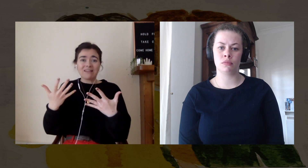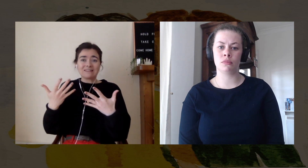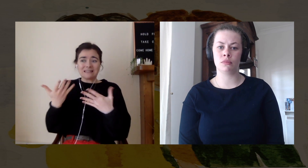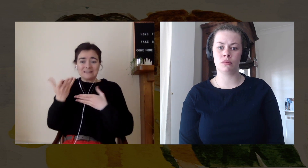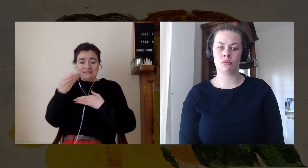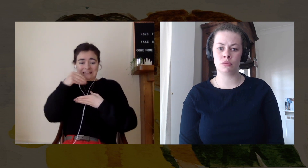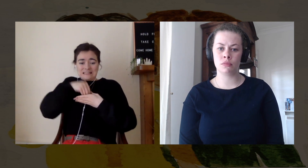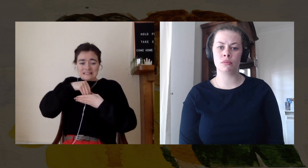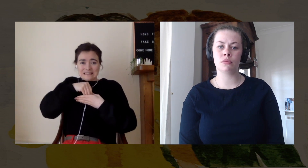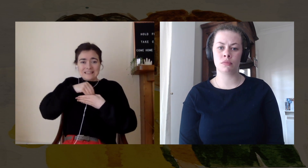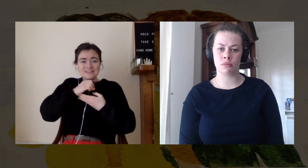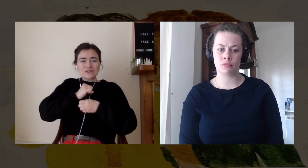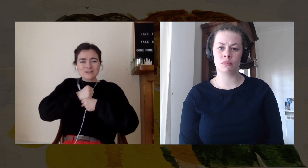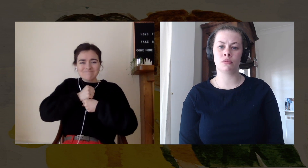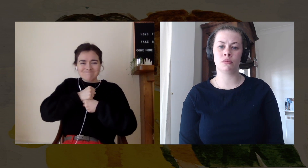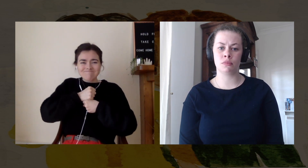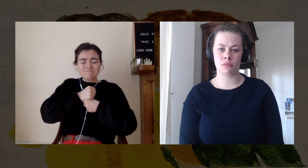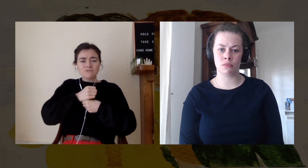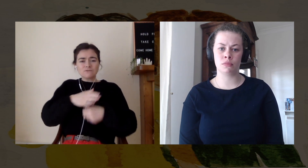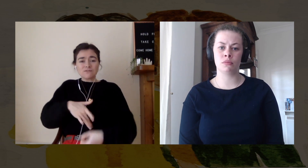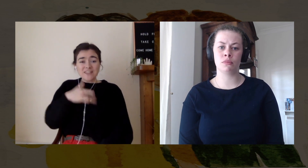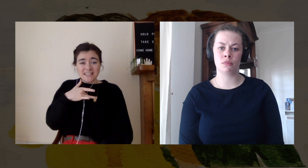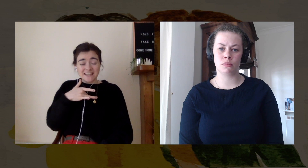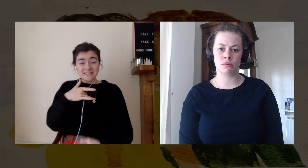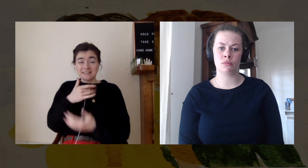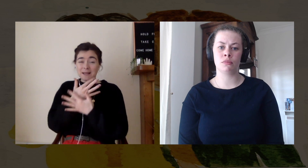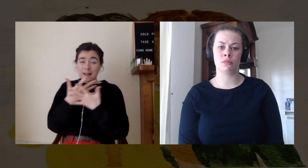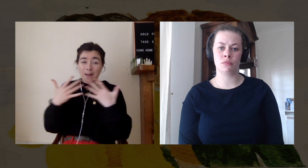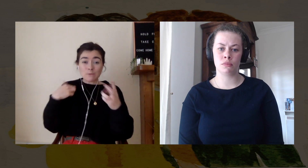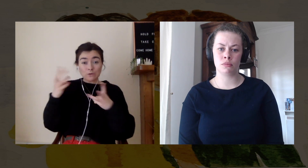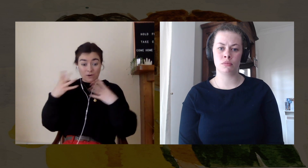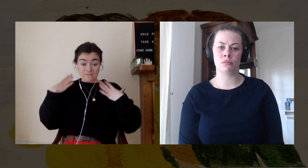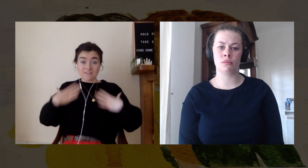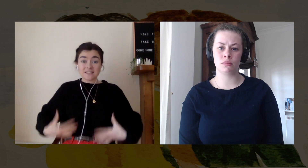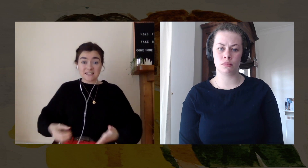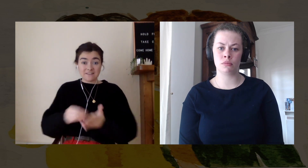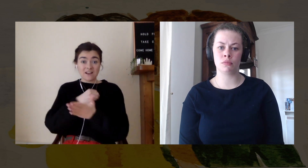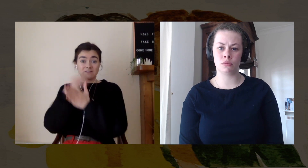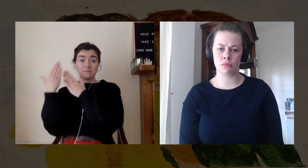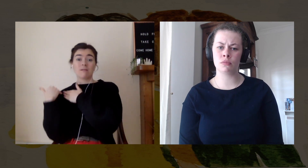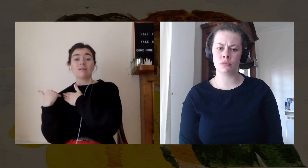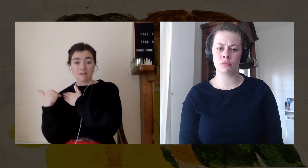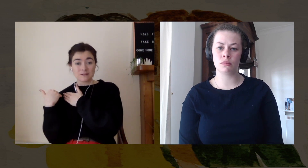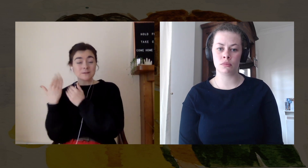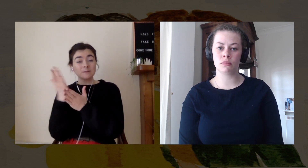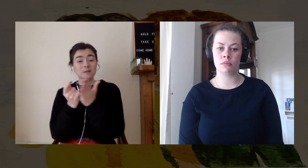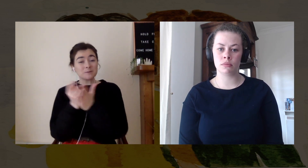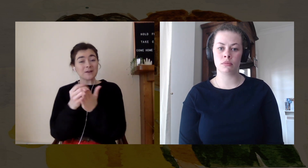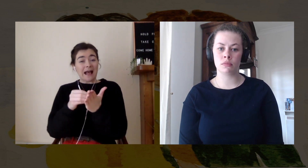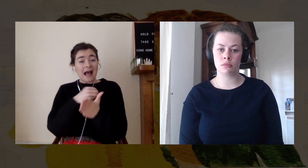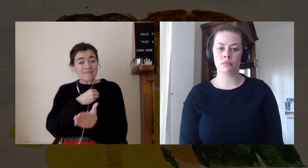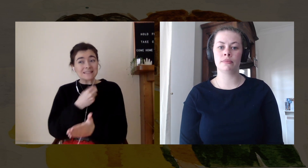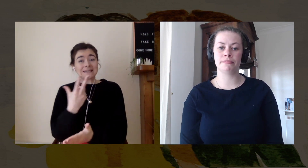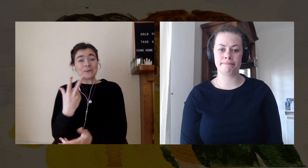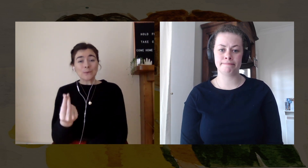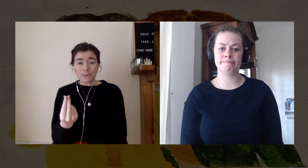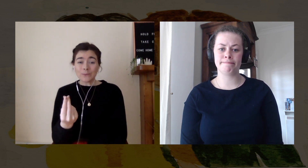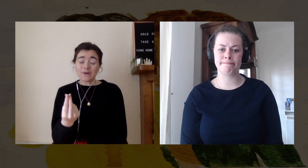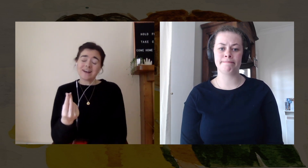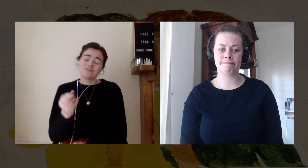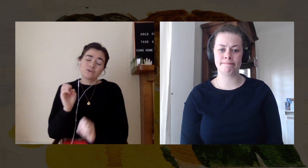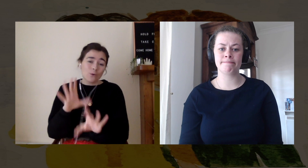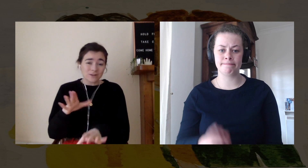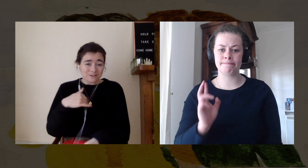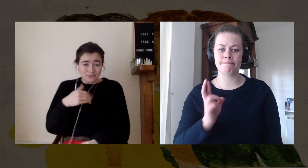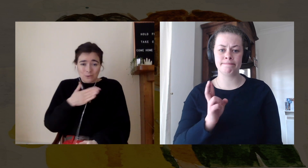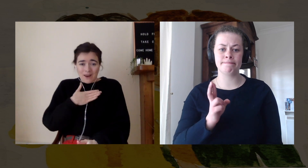and the amount of work that you're physically putting on yourself, sometimes you have to say no, and no one likes saying no. Let's be honest, no one likes saying no, especially